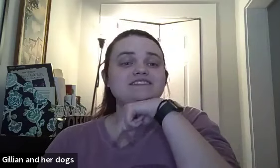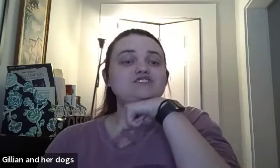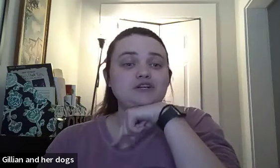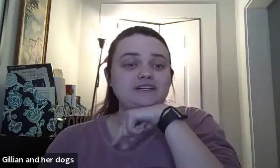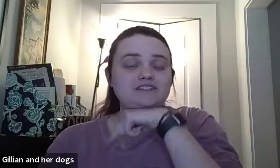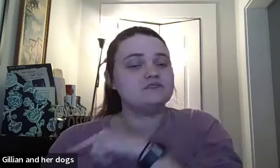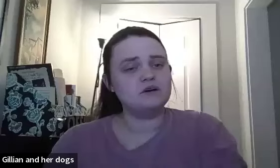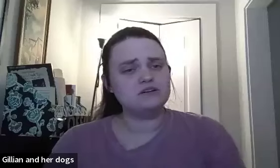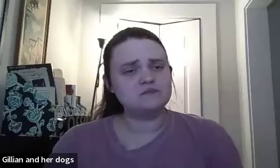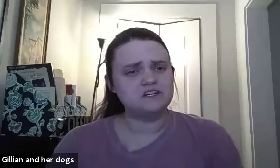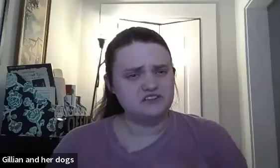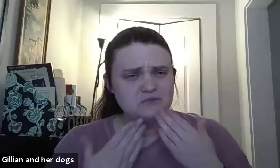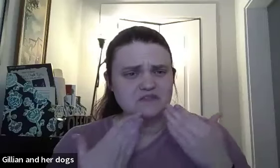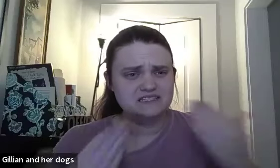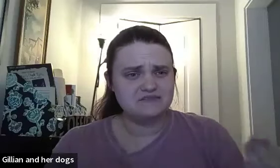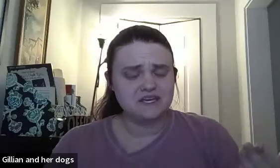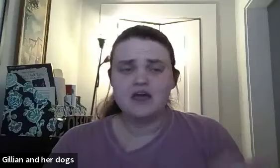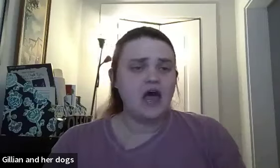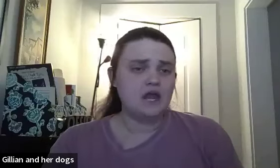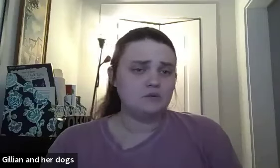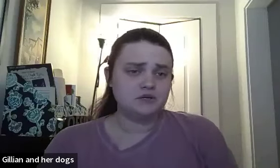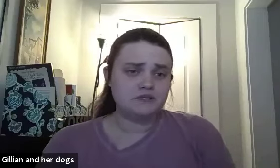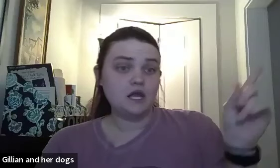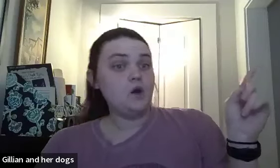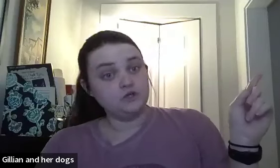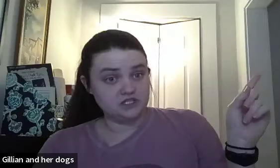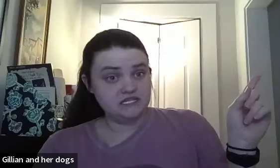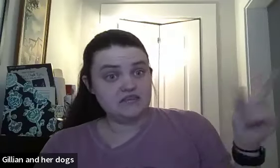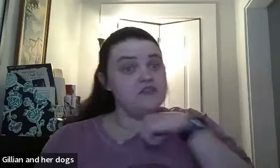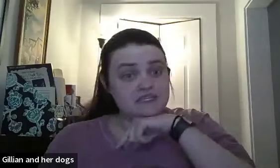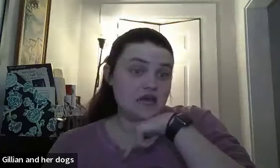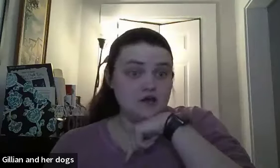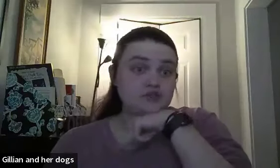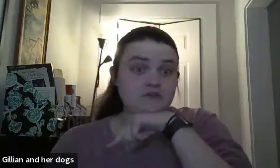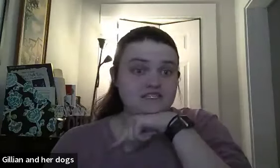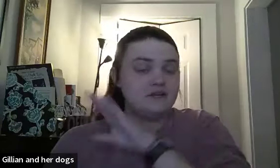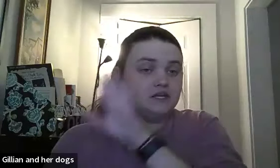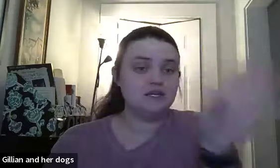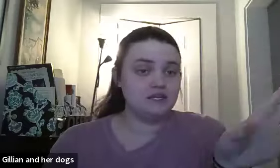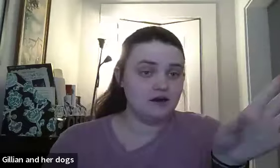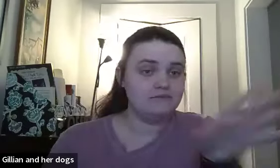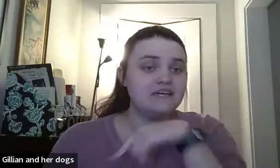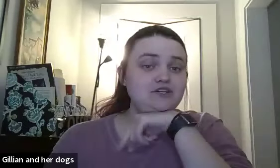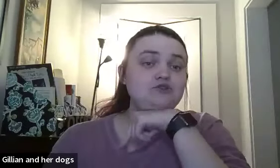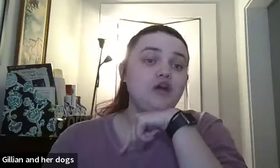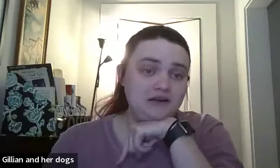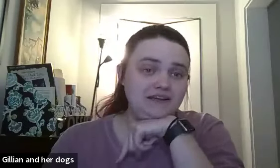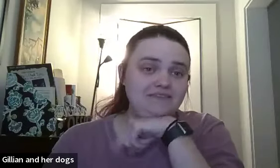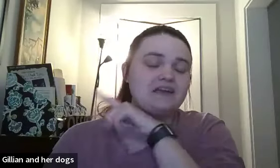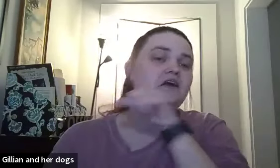this is turkey. So if someone goes up to you and go, you mean Thanksgiving? I don't want y'all being like, well, Jillian said this is how you do Thanksgiving. No, no, no, no, no. That's how you do turkey that can